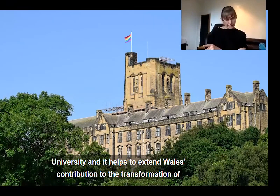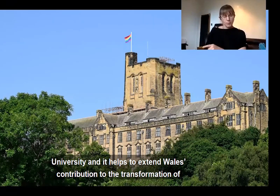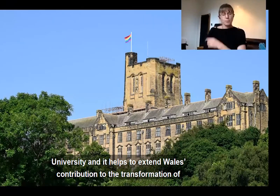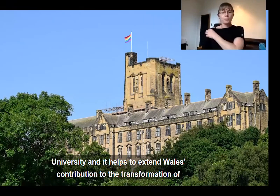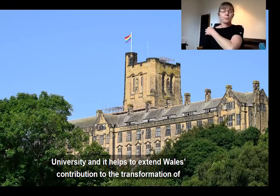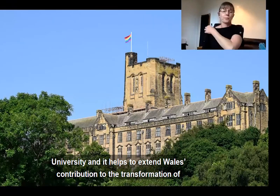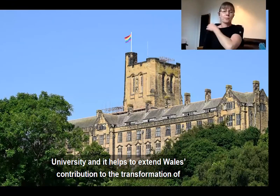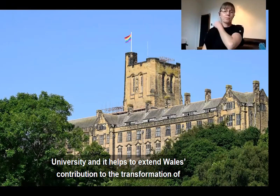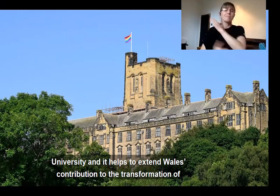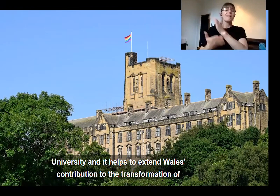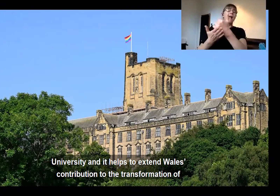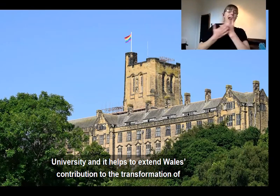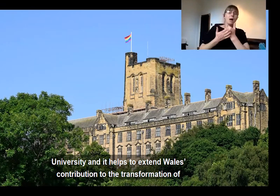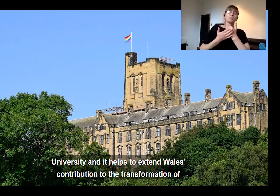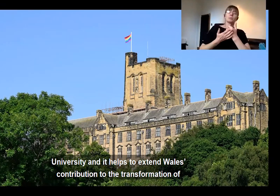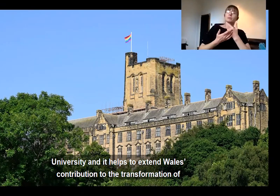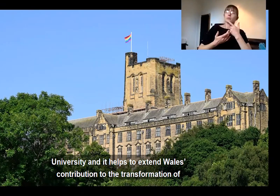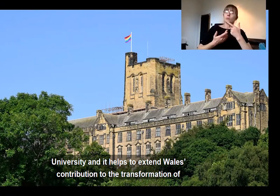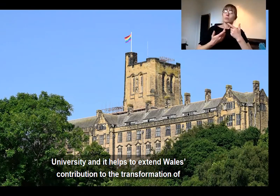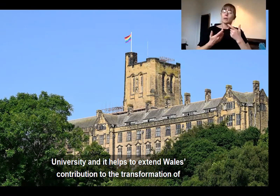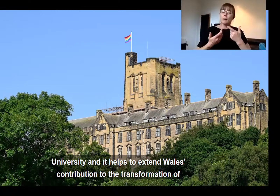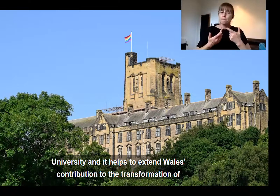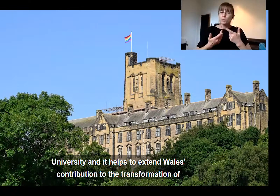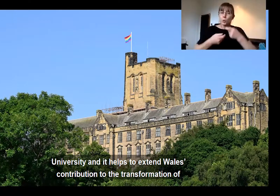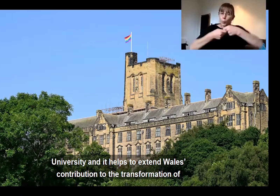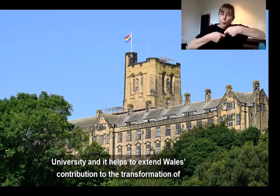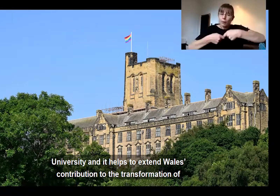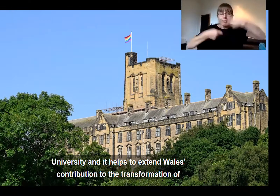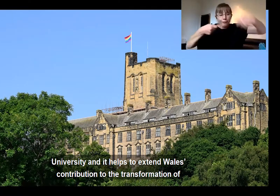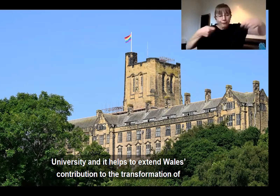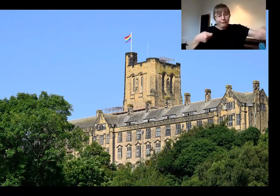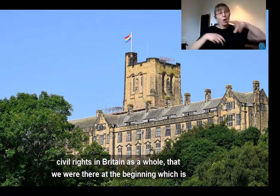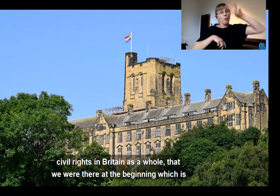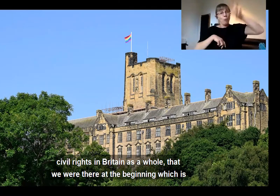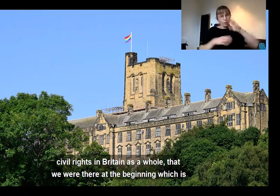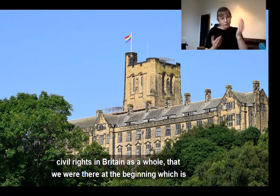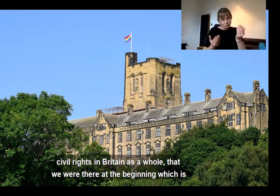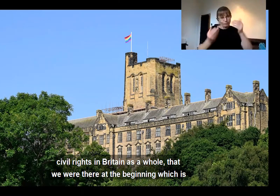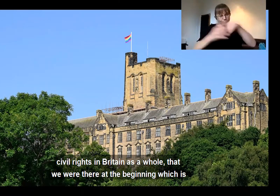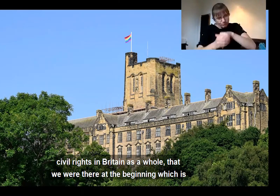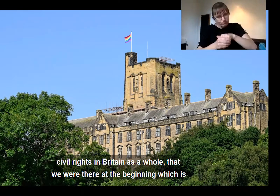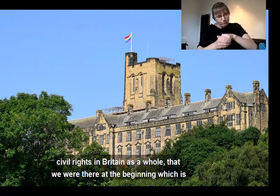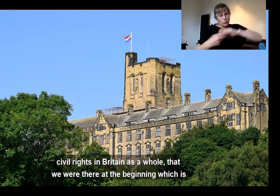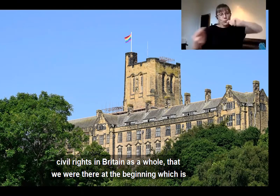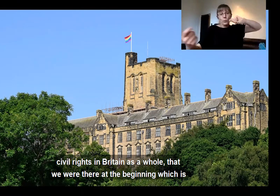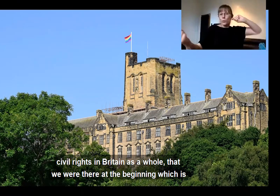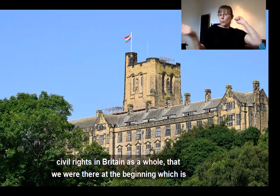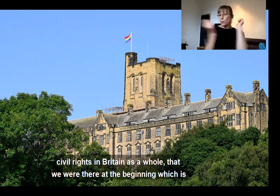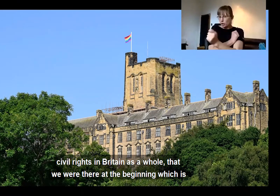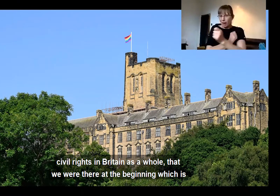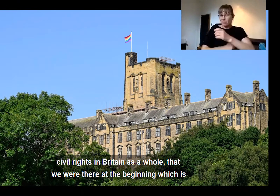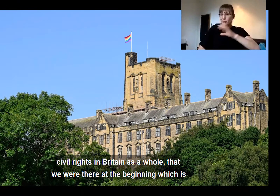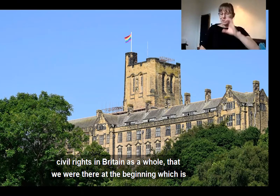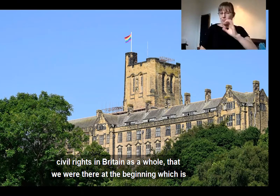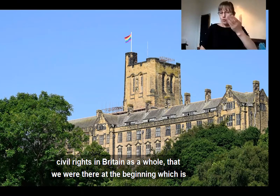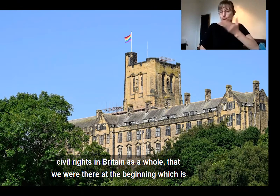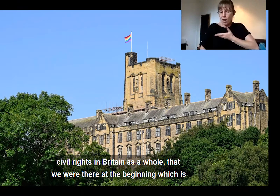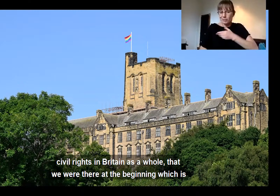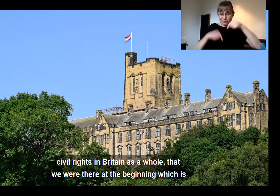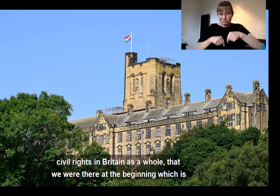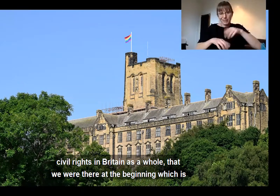And it helps to us extend Wales's contribution to the transformation of civil rights in Britain as a